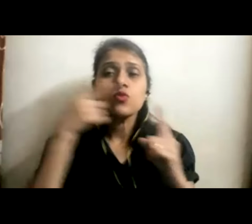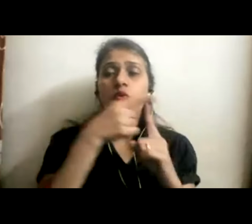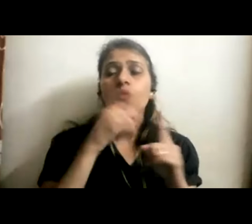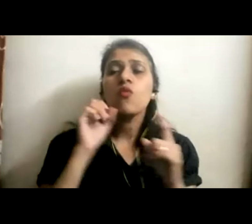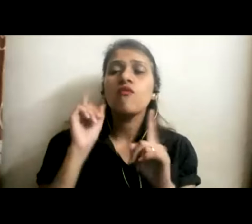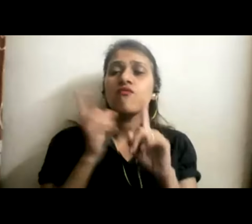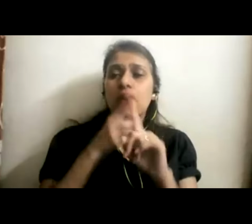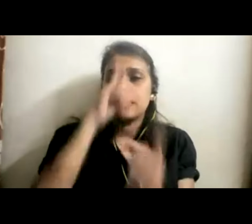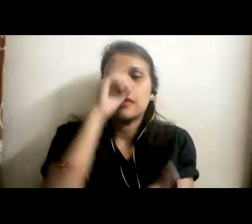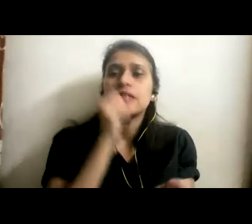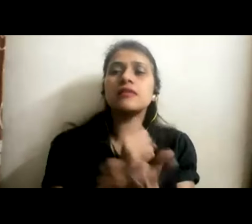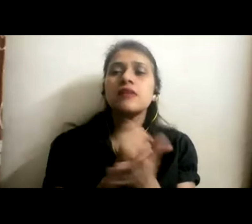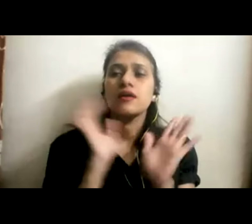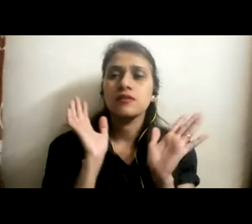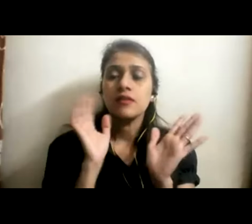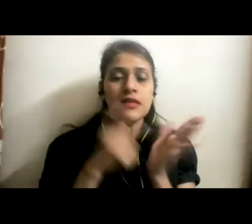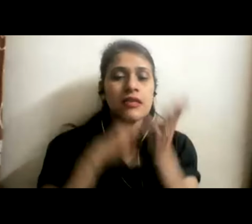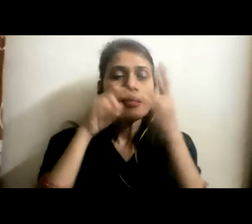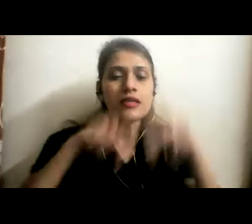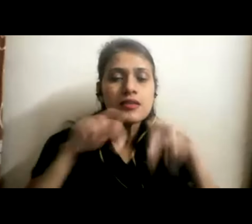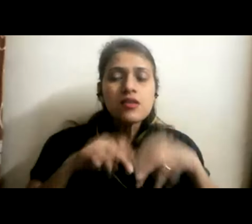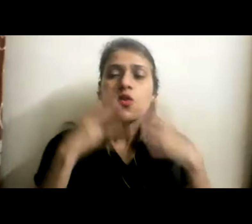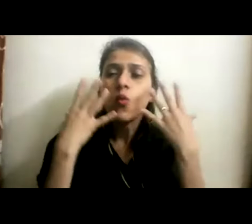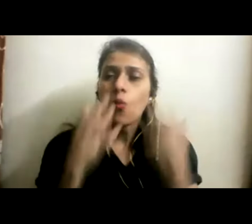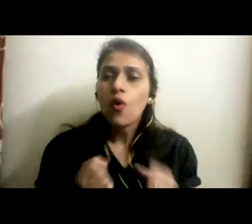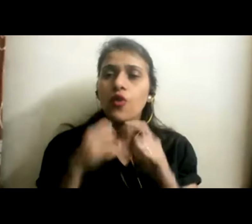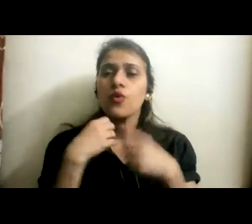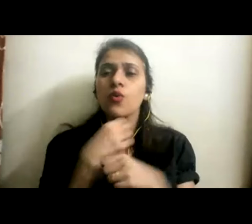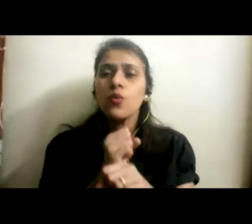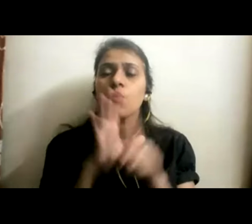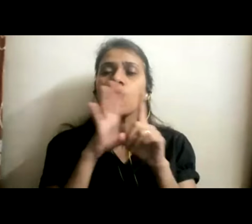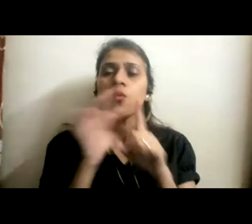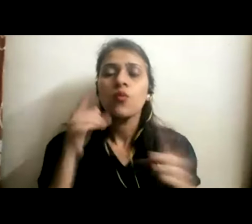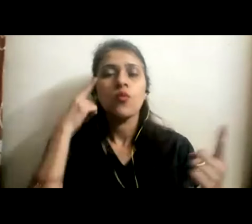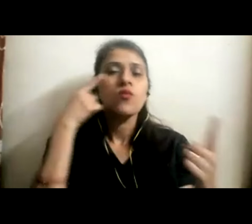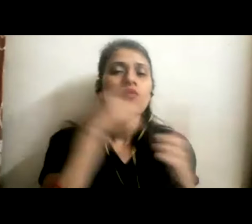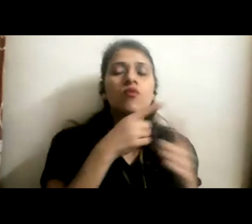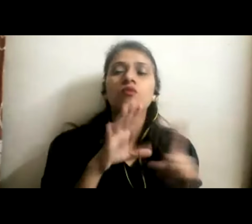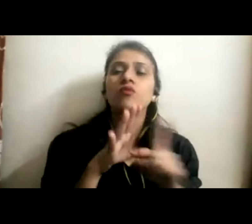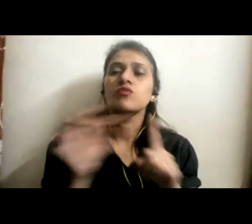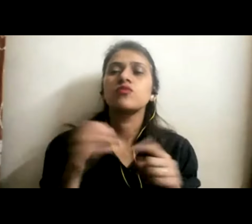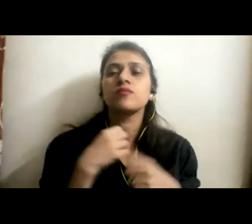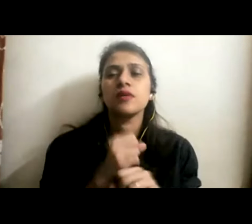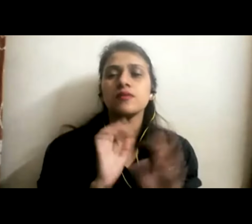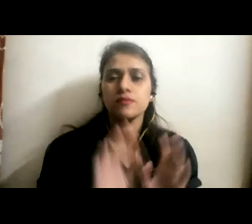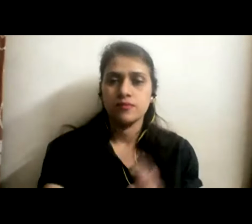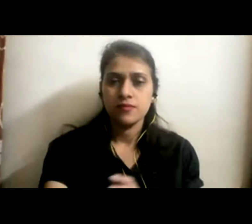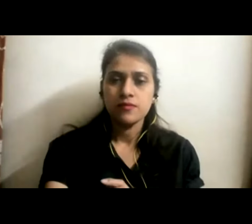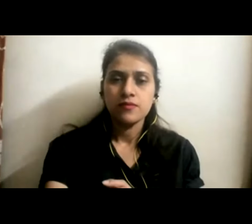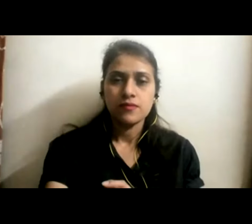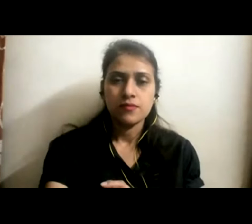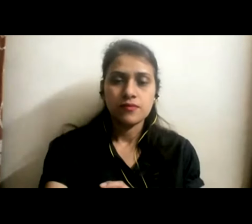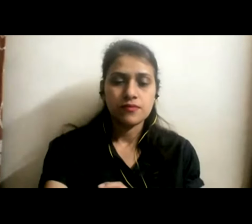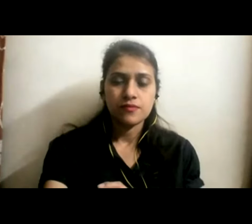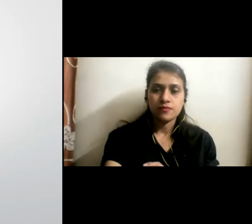your type of research that you undertake, type of design that you choose, and in turn that would